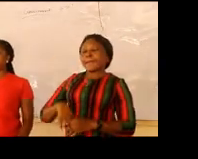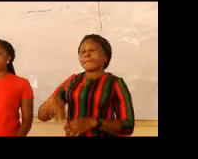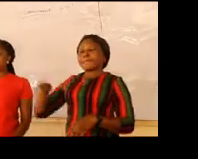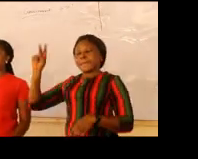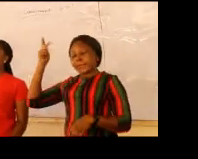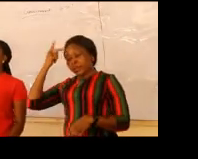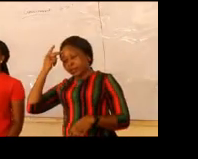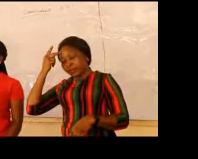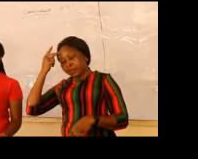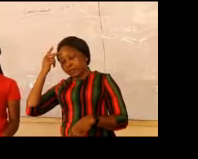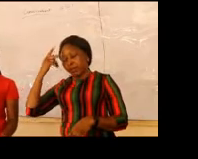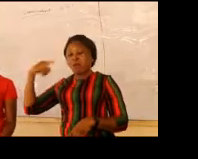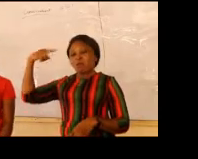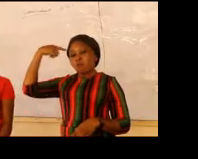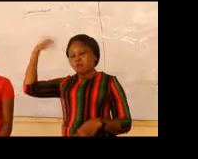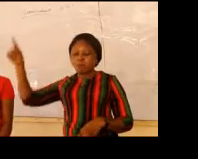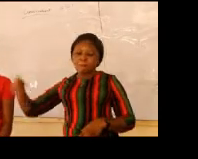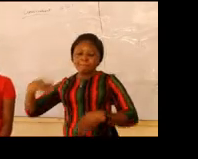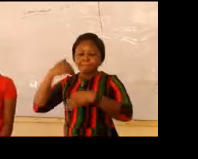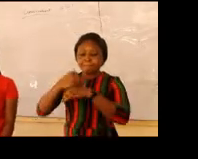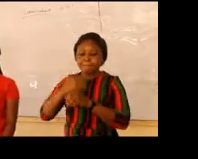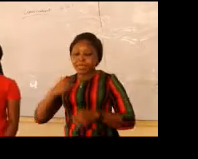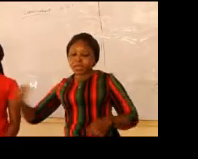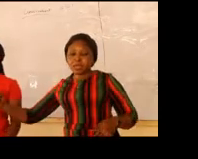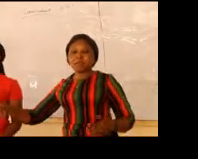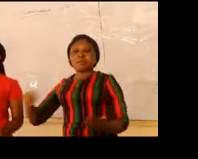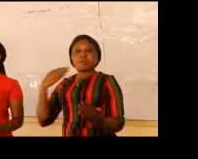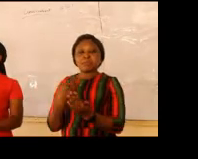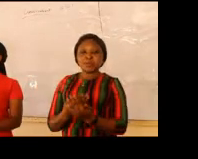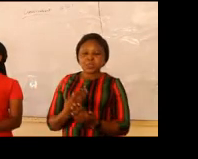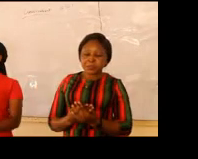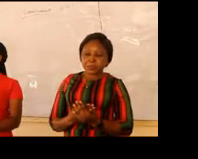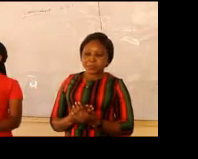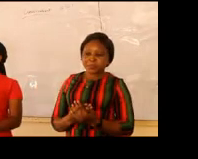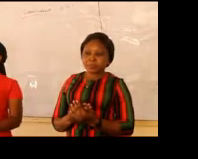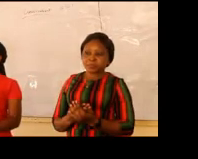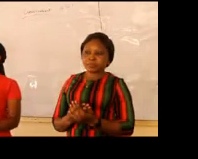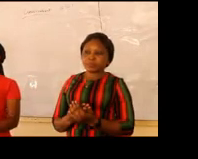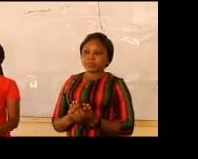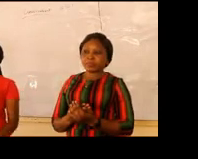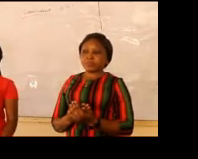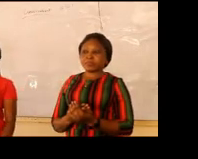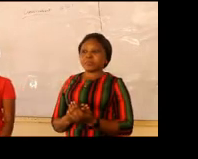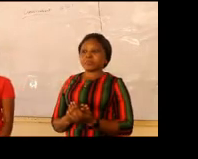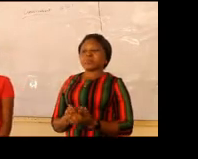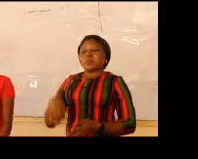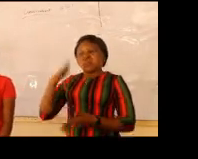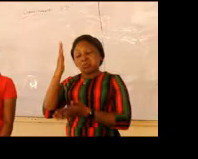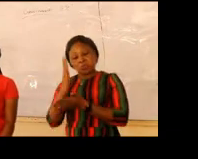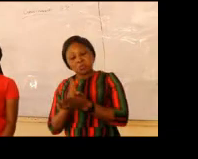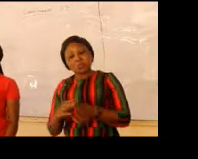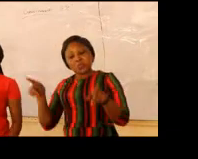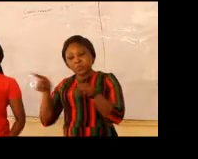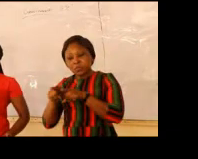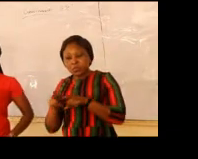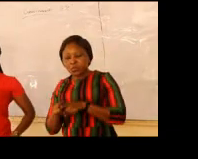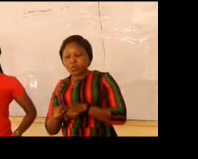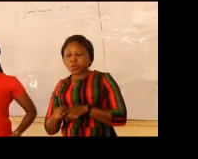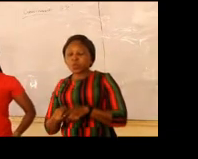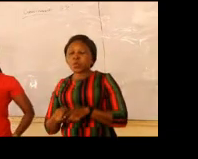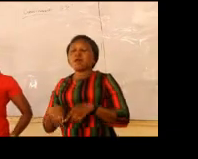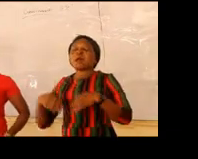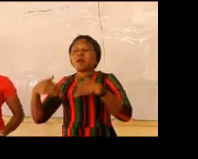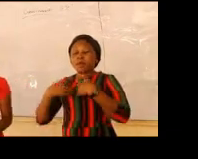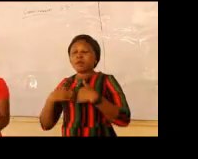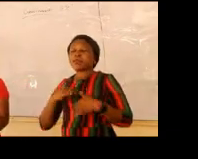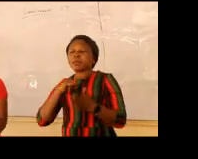for making money. And then some also take it as an occupation.